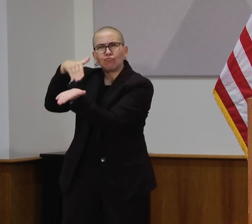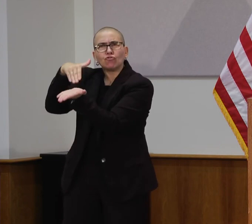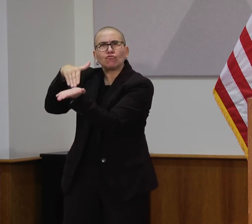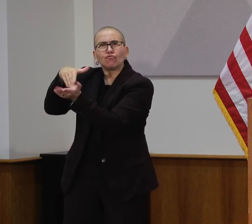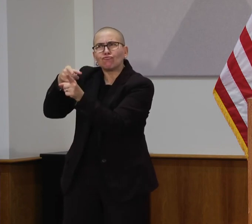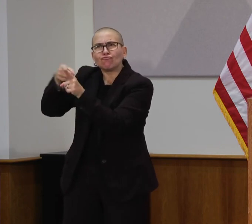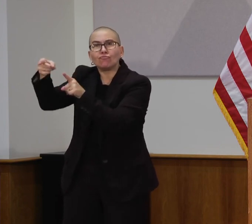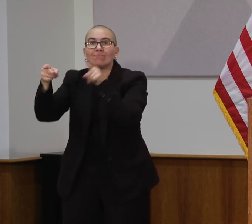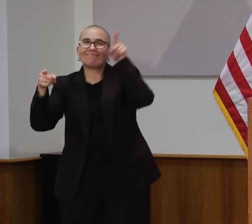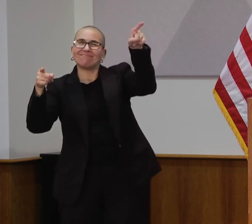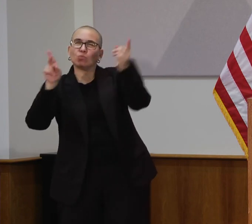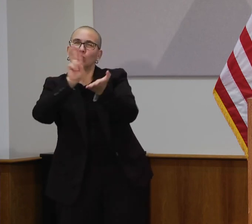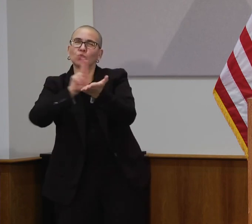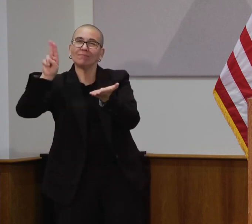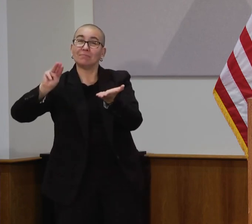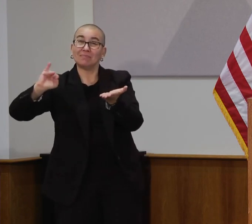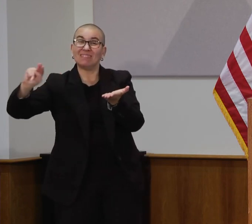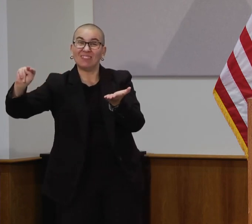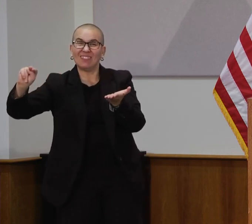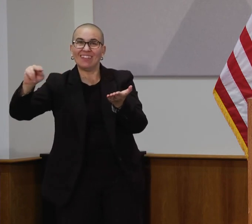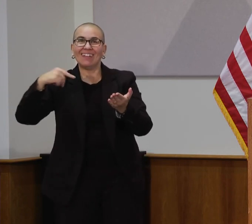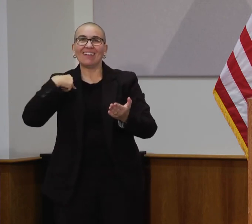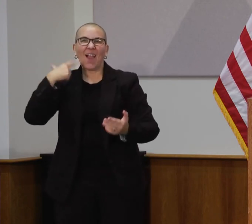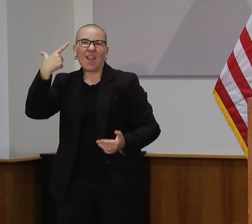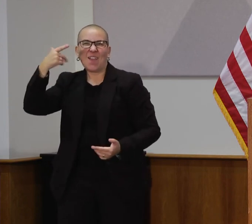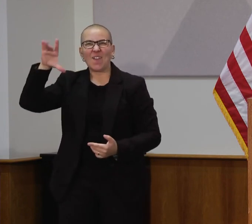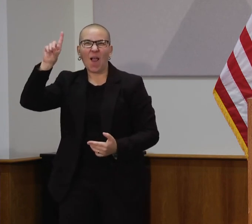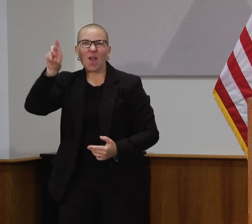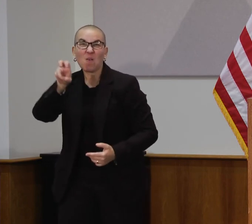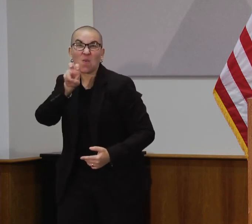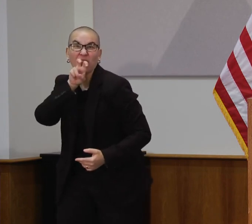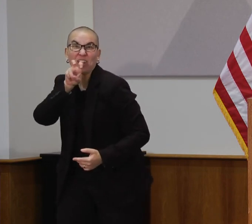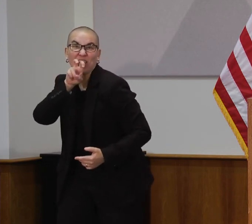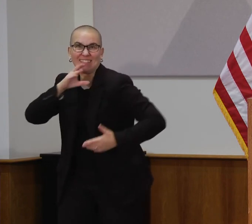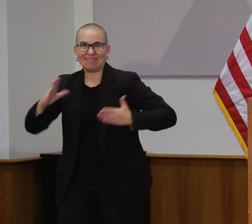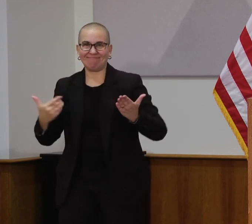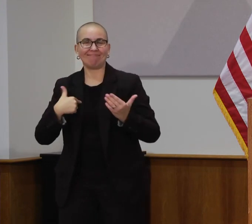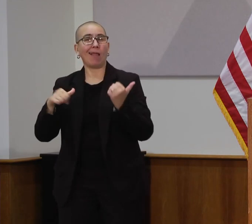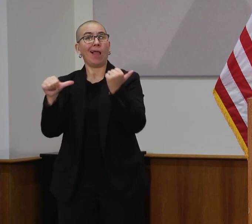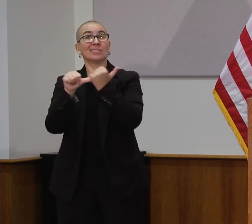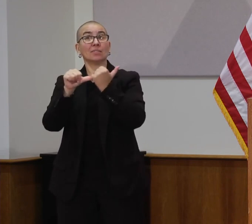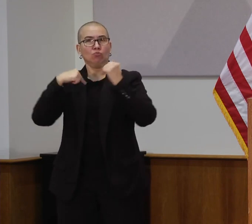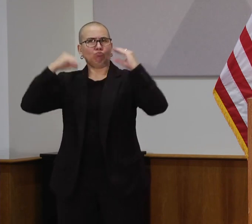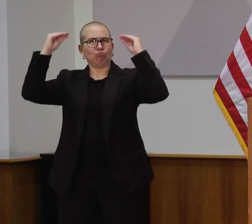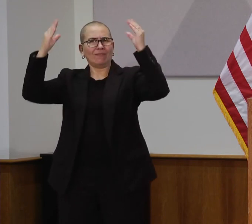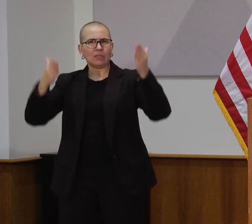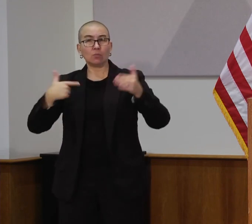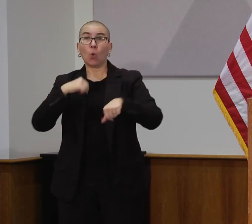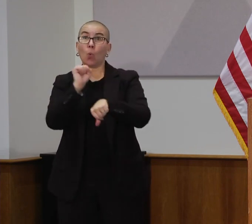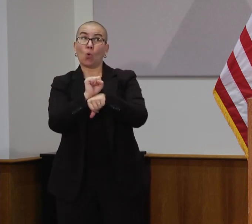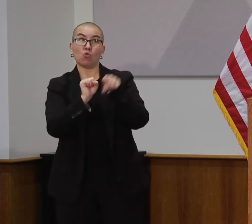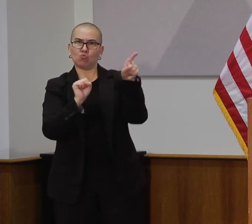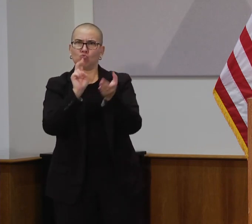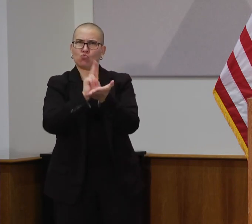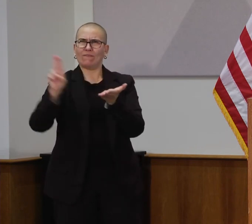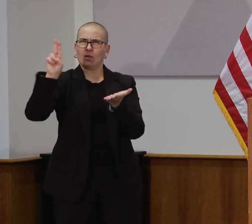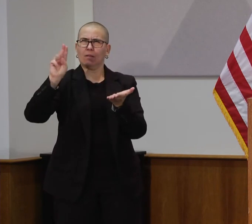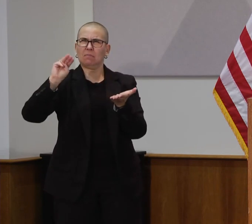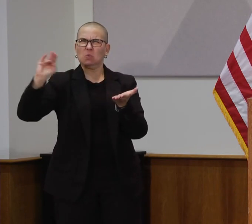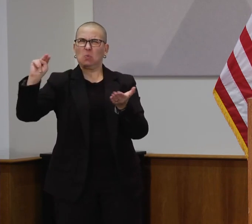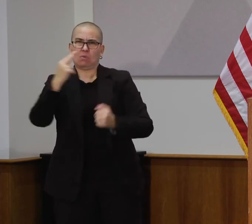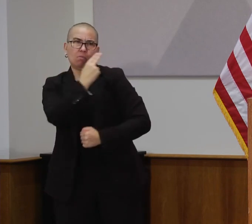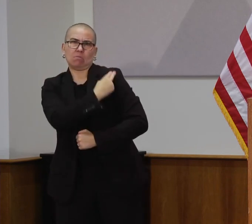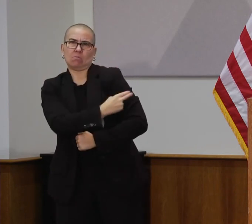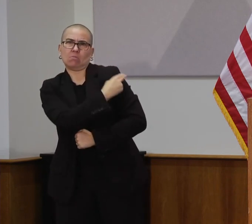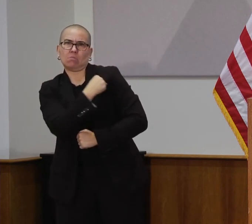Gopher, an assistant professor at the University of Minnesota Medical School. I work at both the University Hospital and at Cook Clinic,